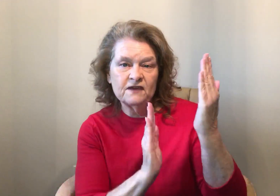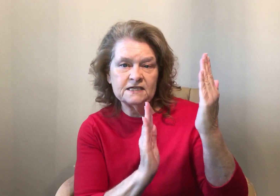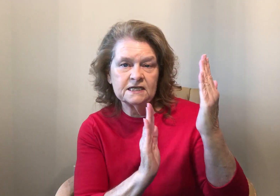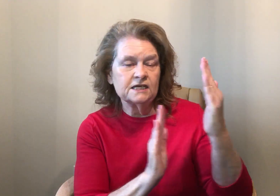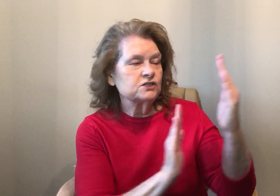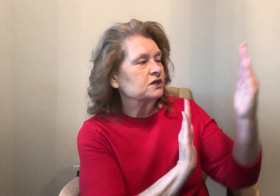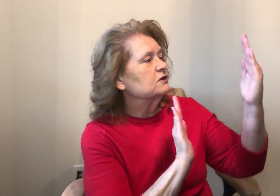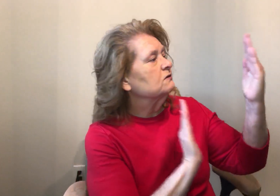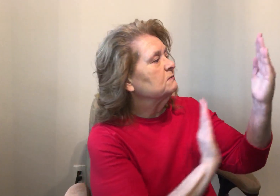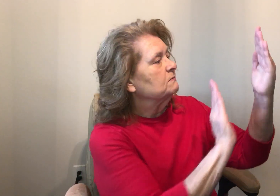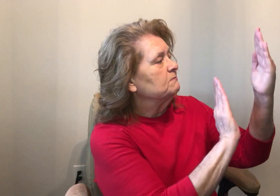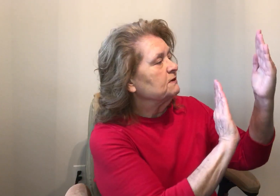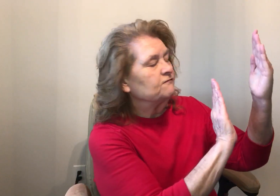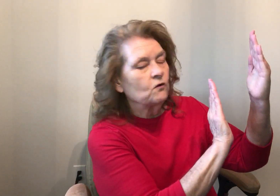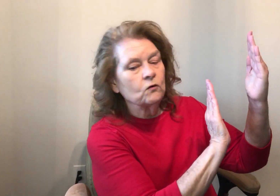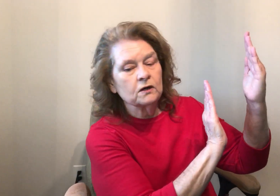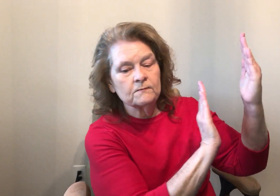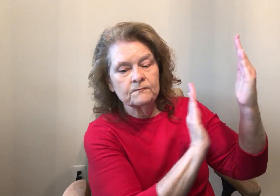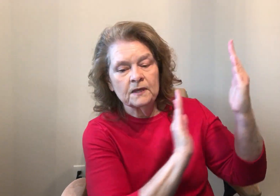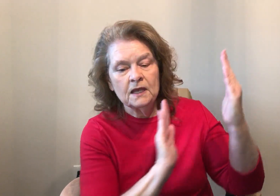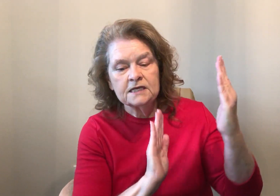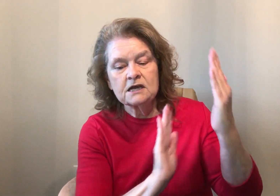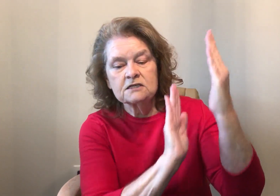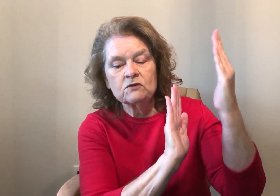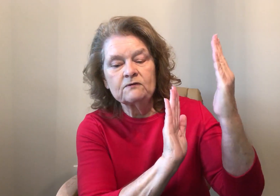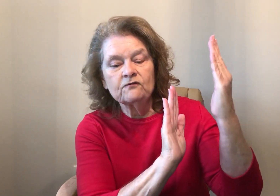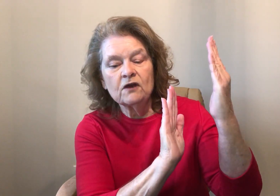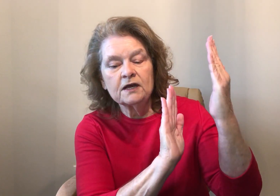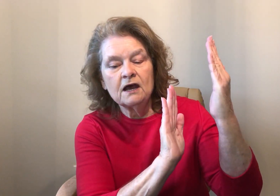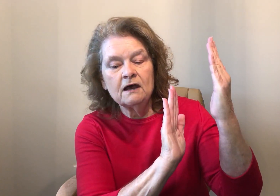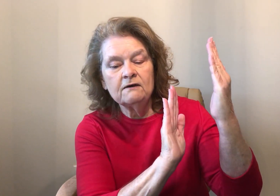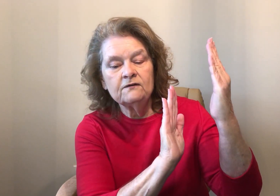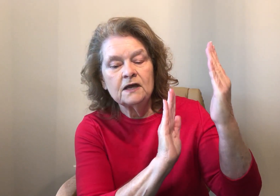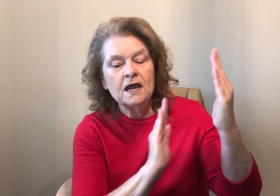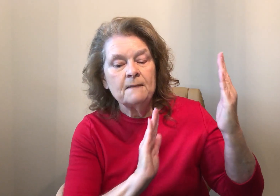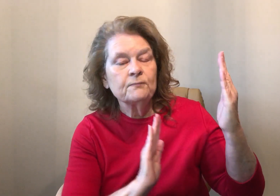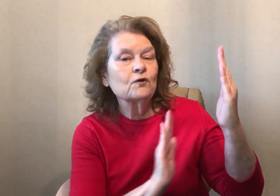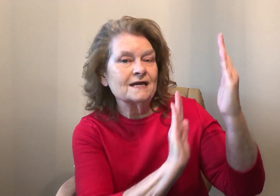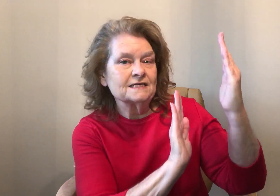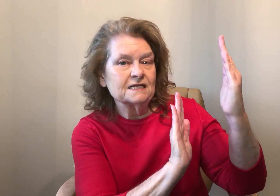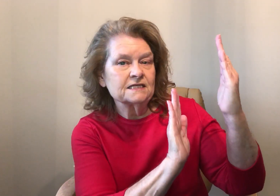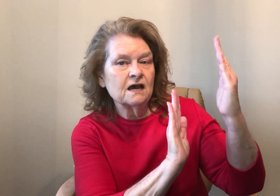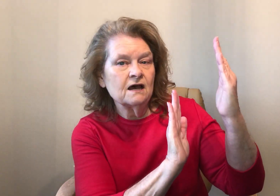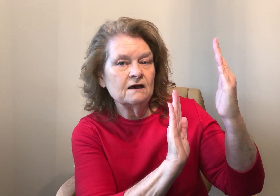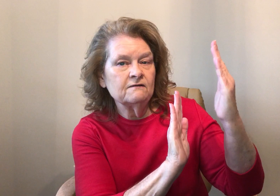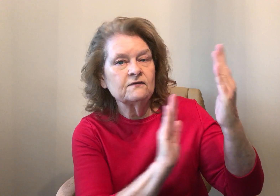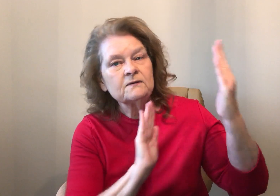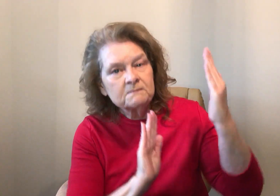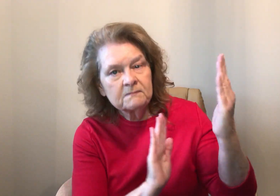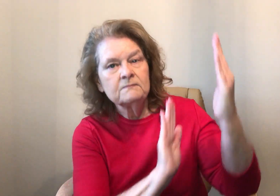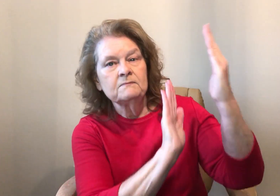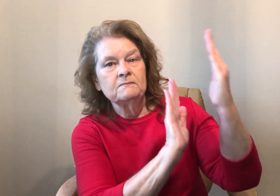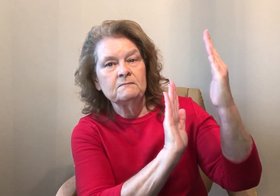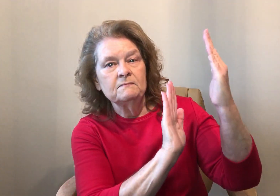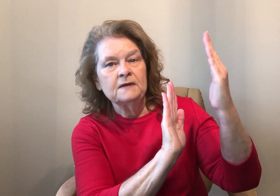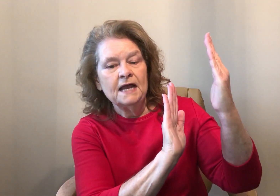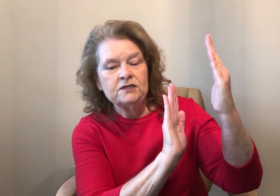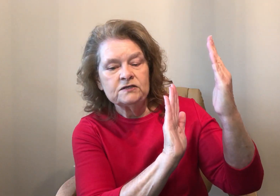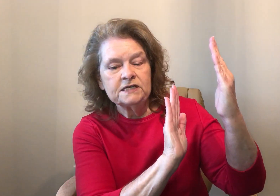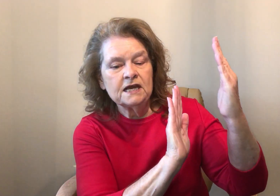facing each other. Before. It's also in front of, presence of. And you see how